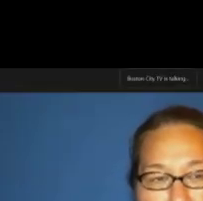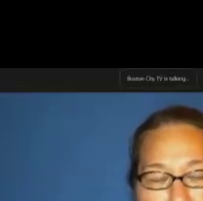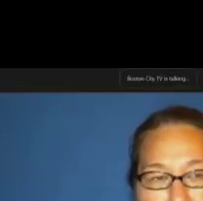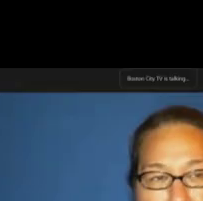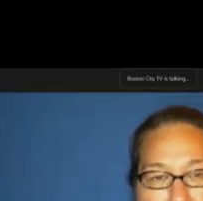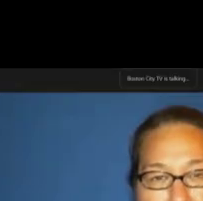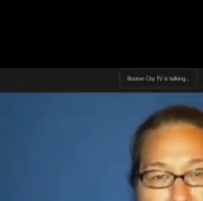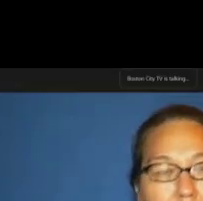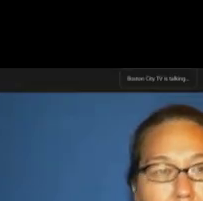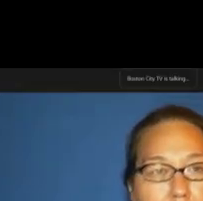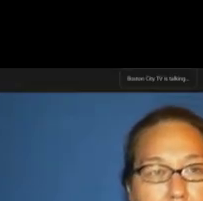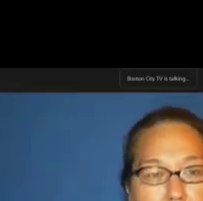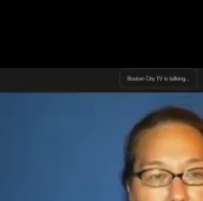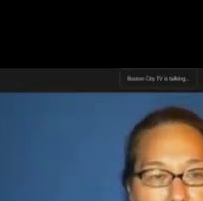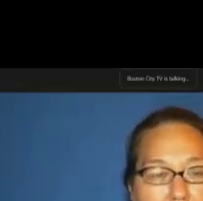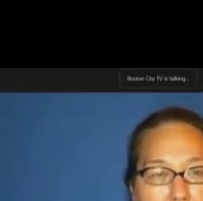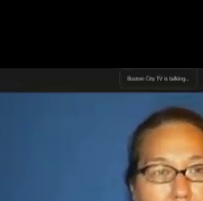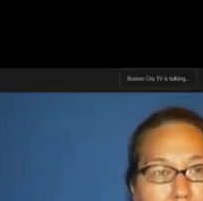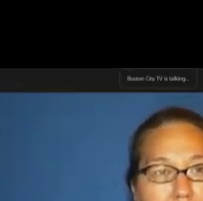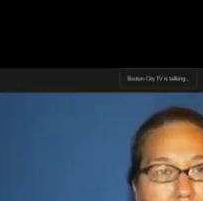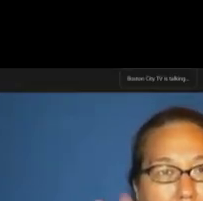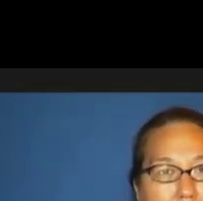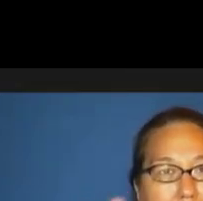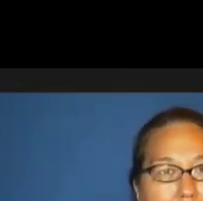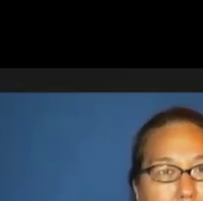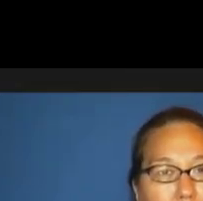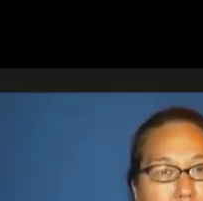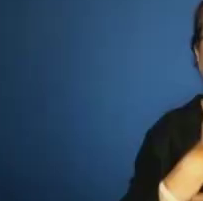Please unmute and turn on your camera.